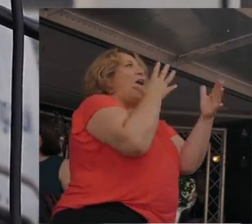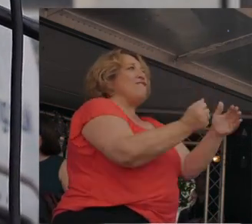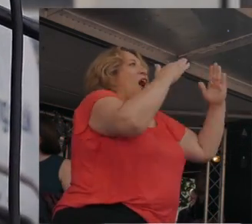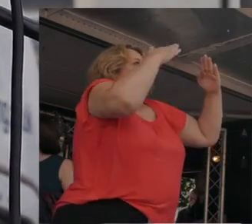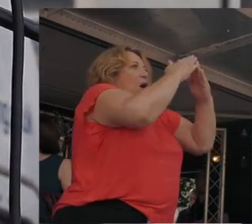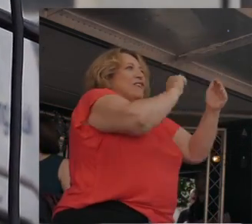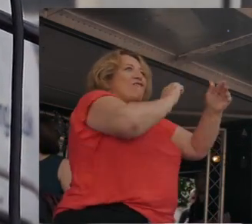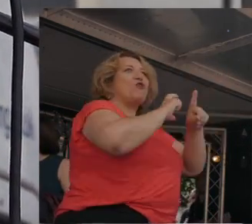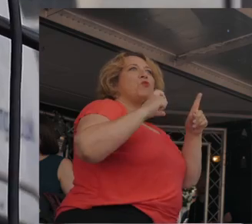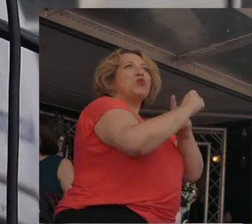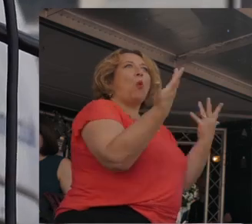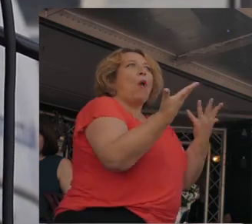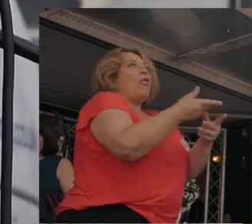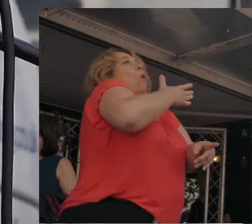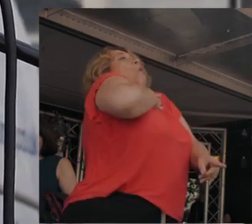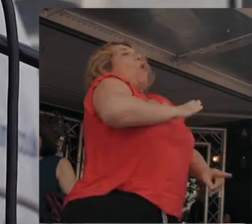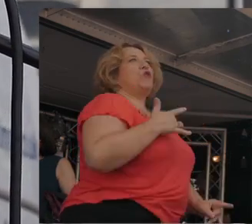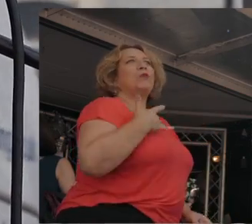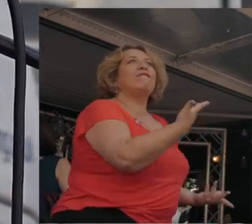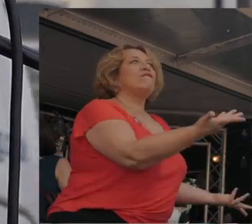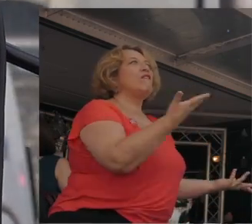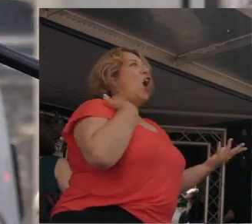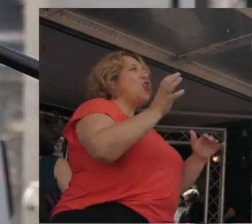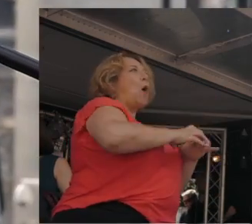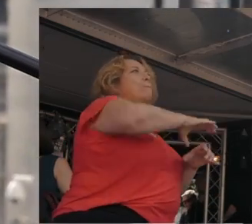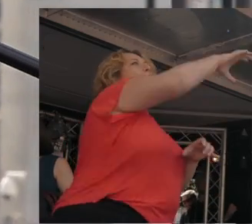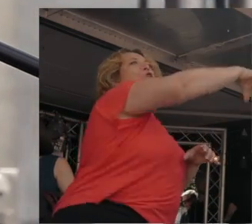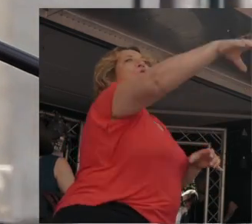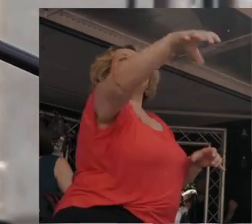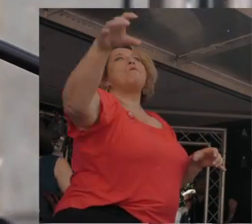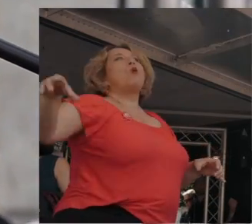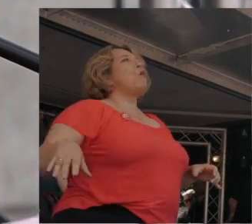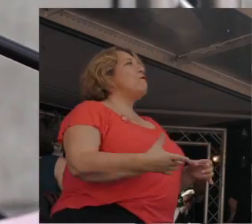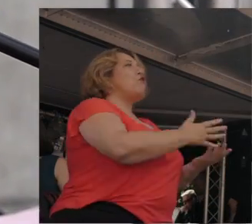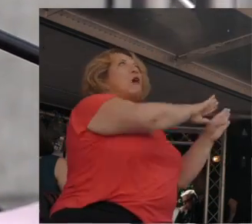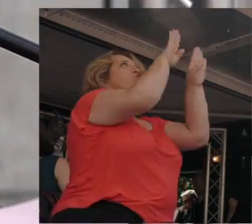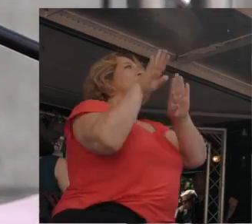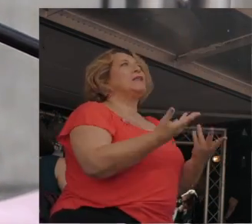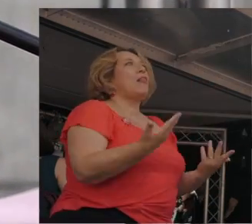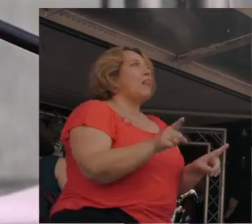want to live, not shipped round the country the way they are at the moment.